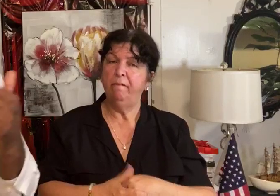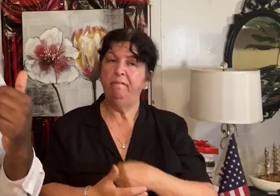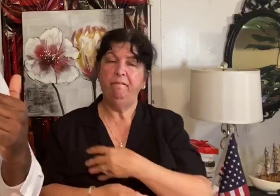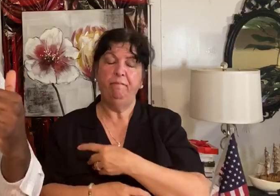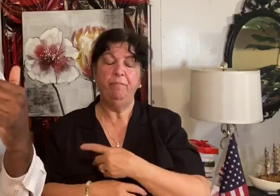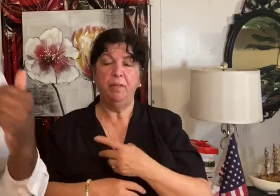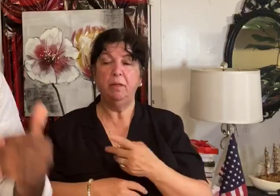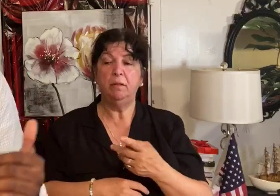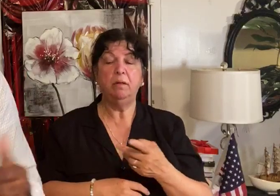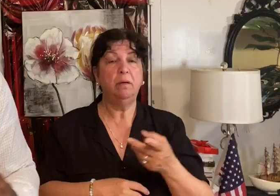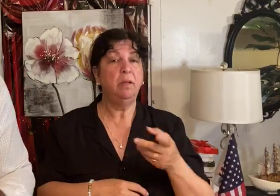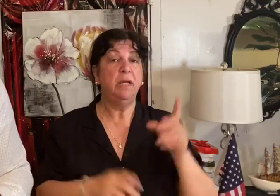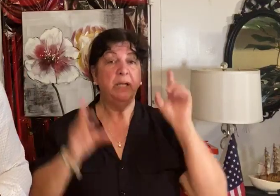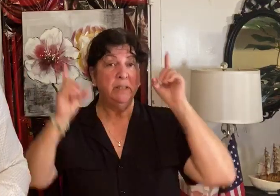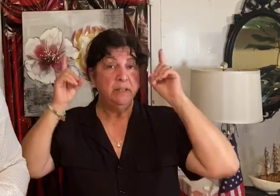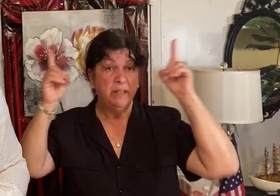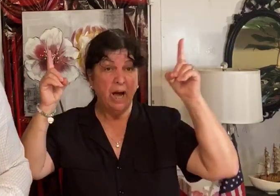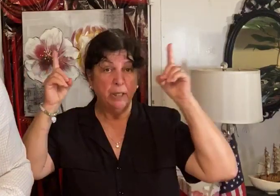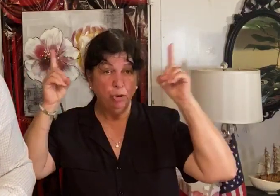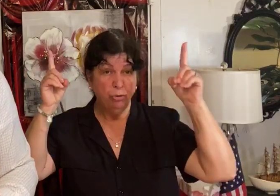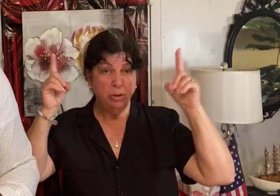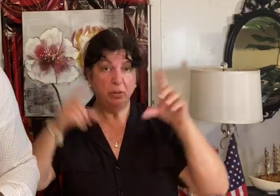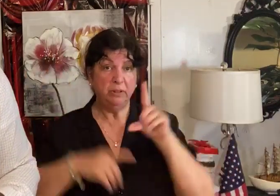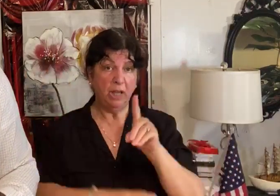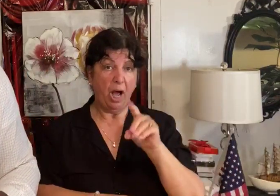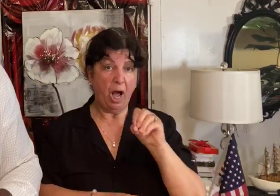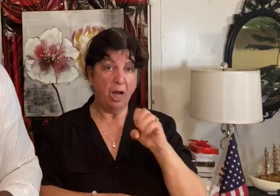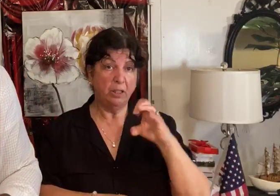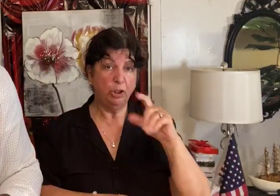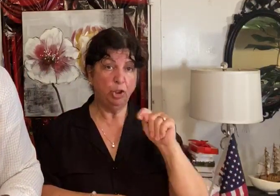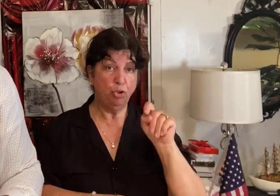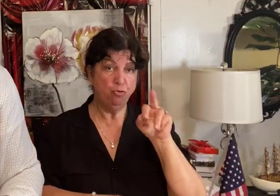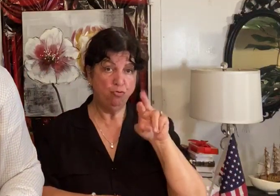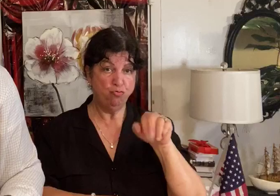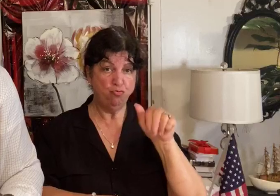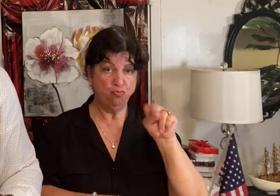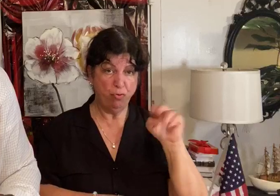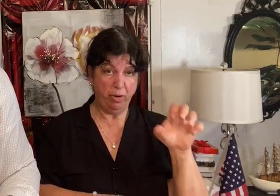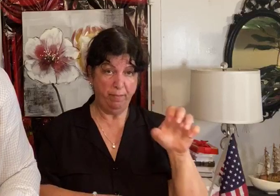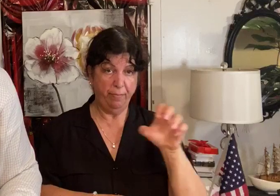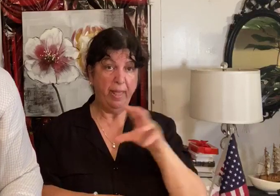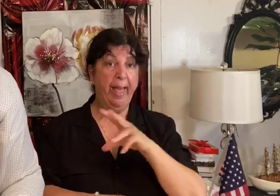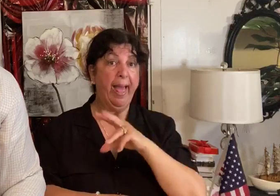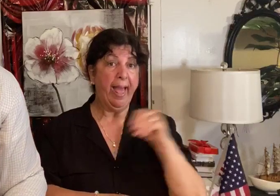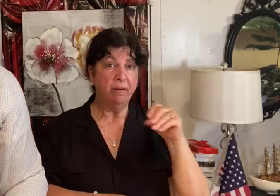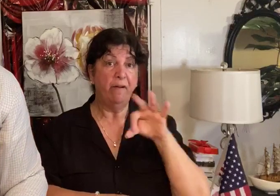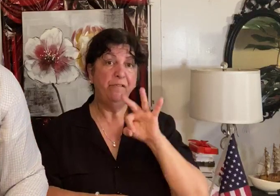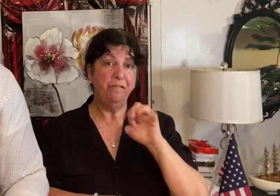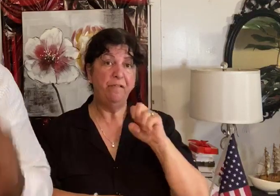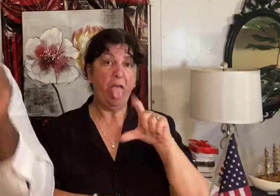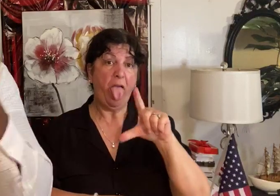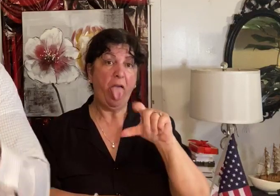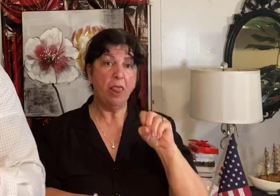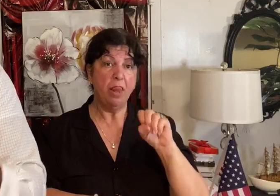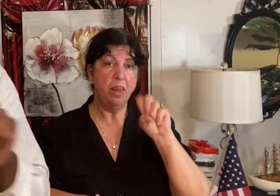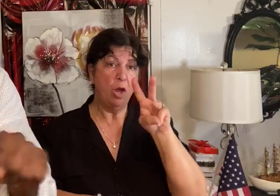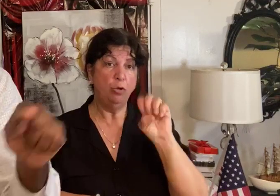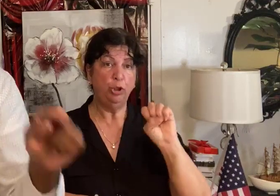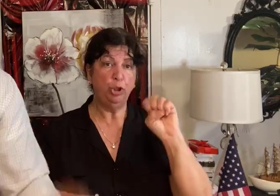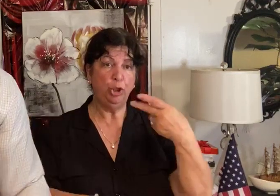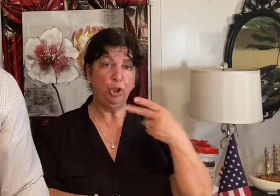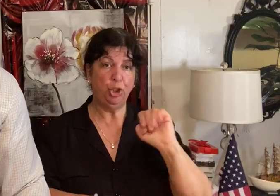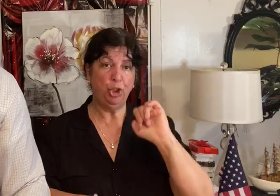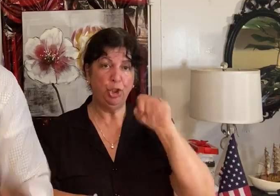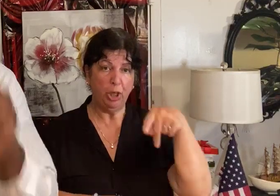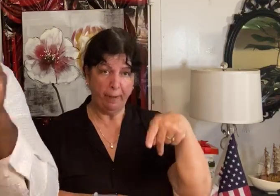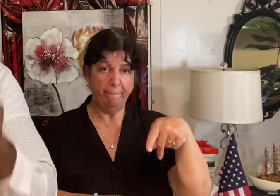quickly. Doctrine and fellowship. That's why I preach Jesus Christ. I'm a preacher of